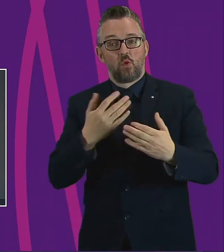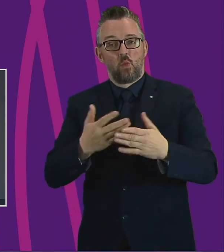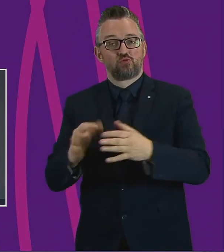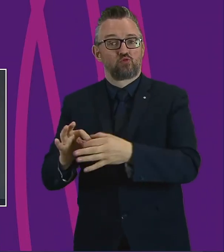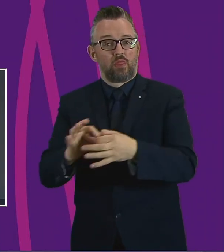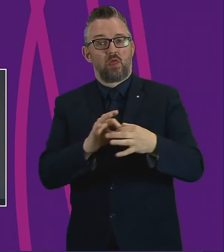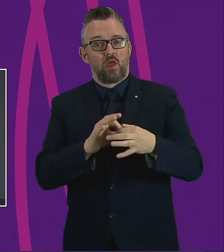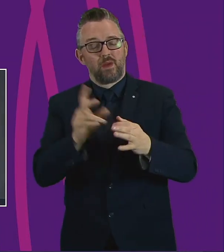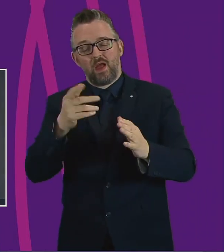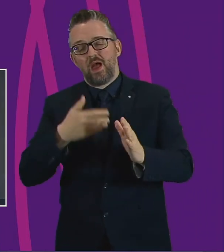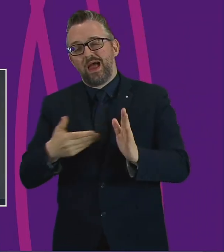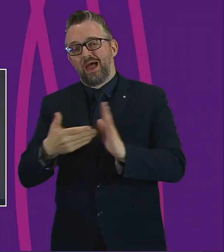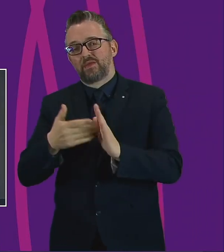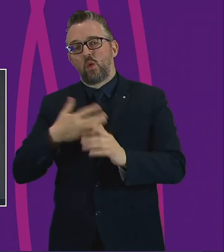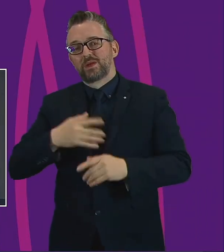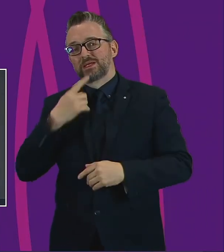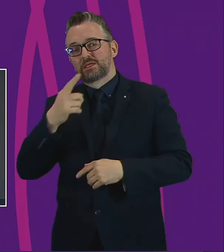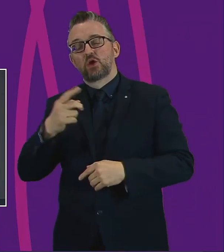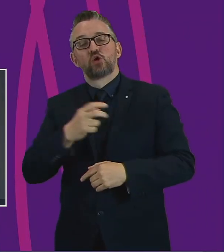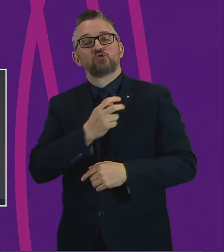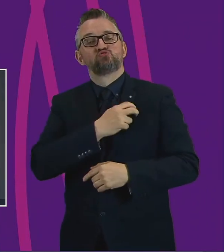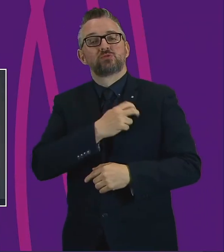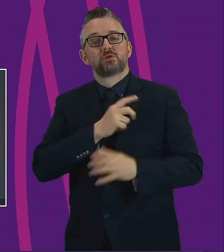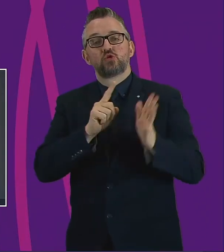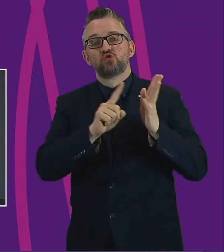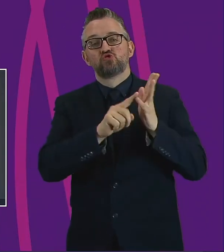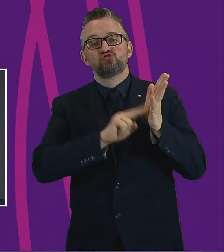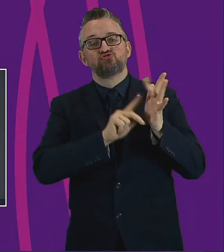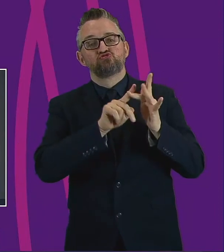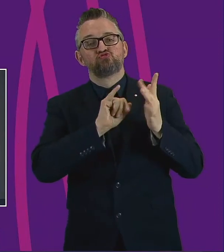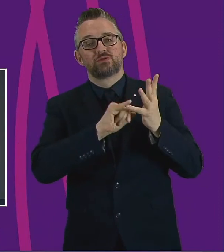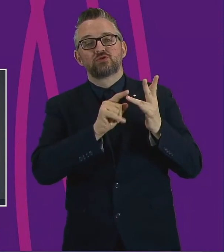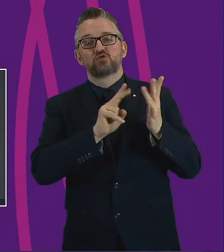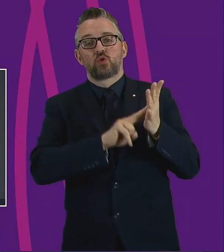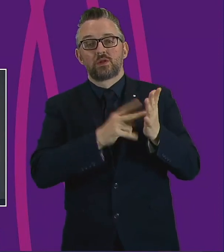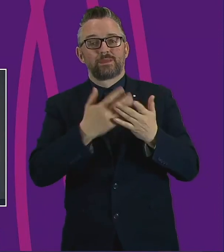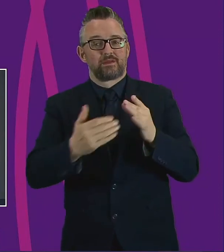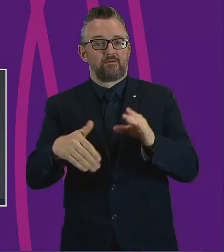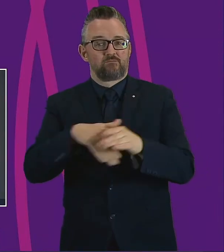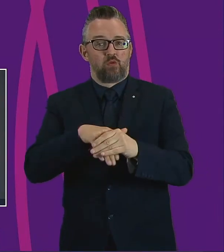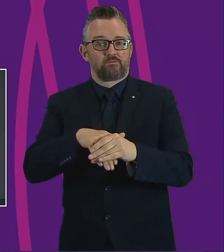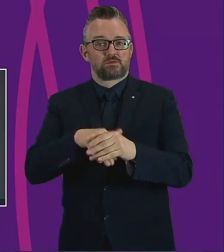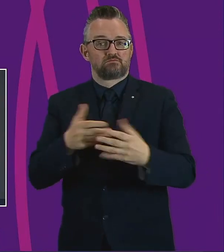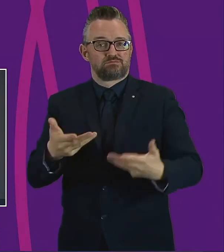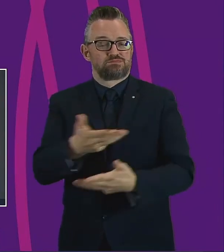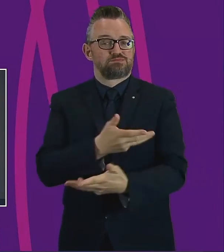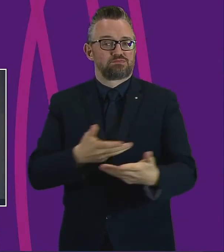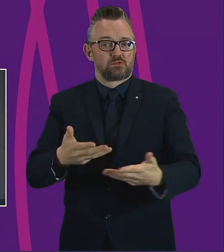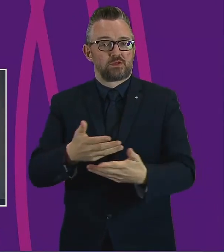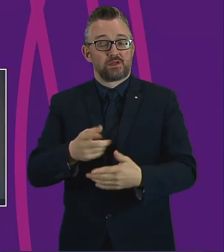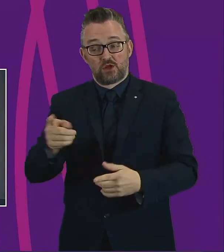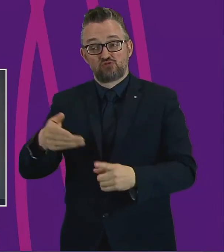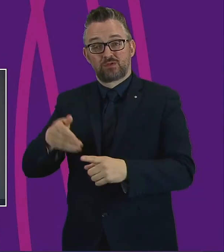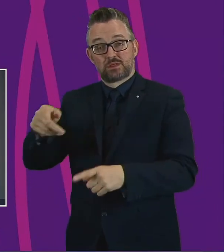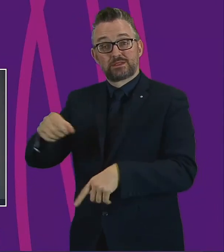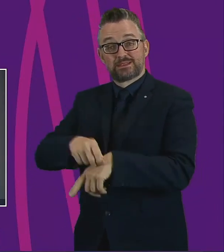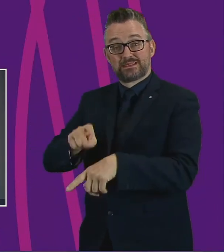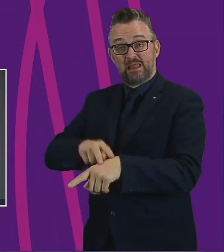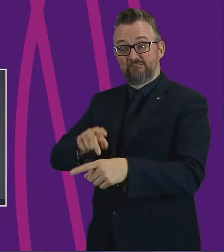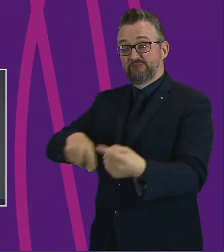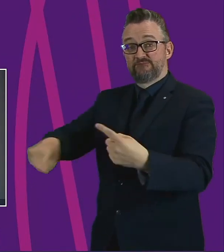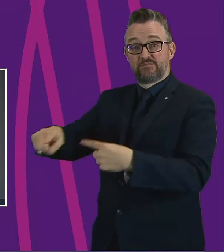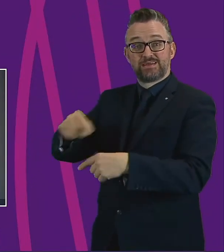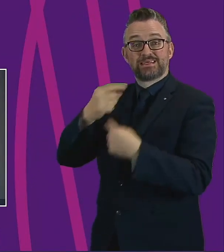that the union Unison was also involved in those discussions, recognising that staff in our schools are not